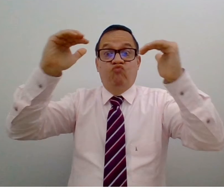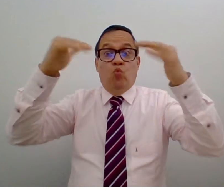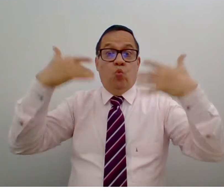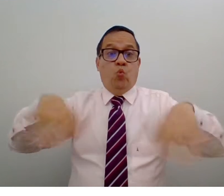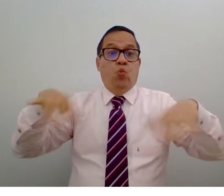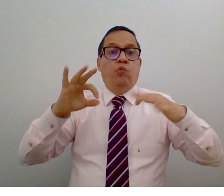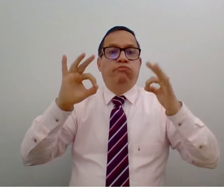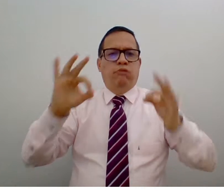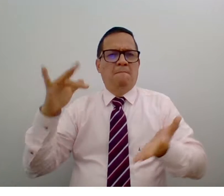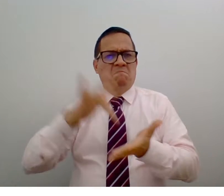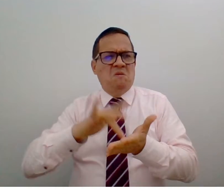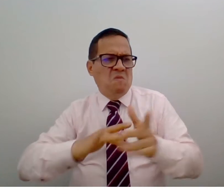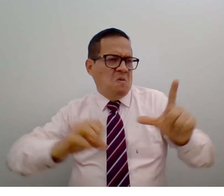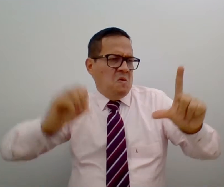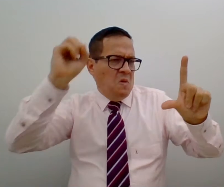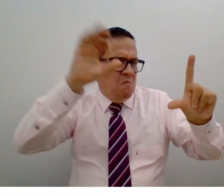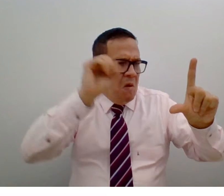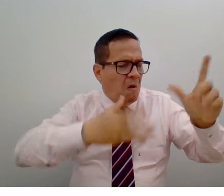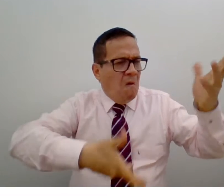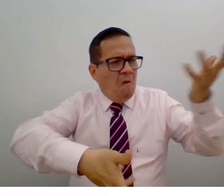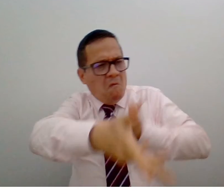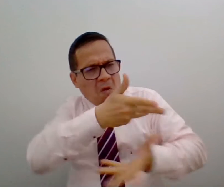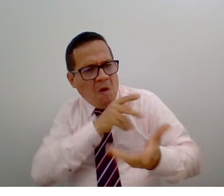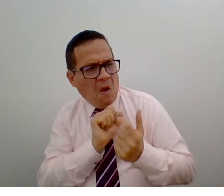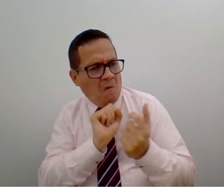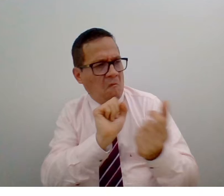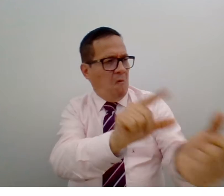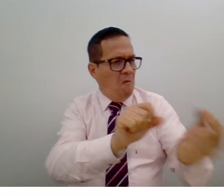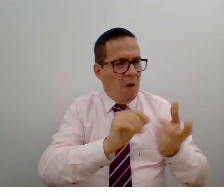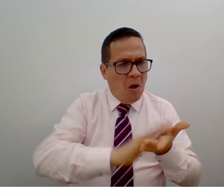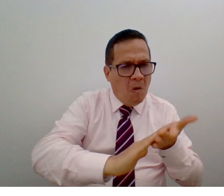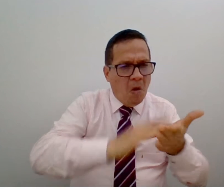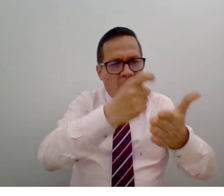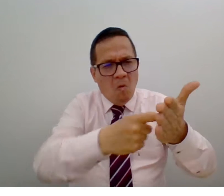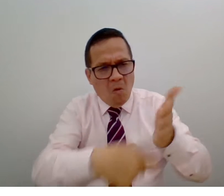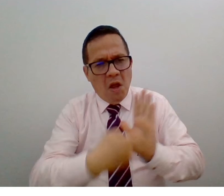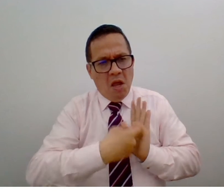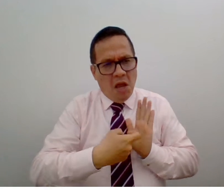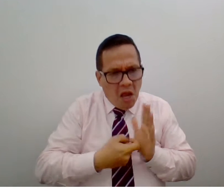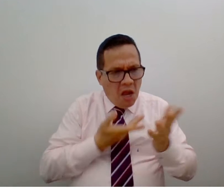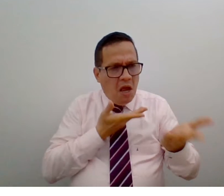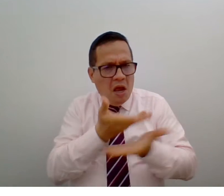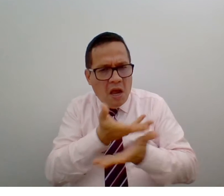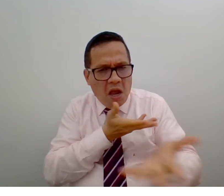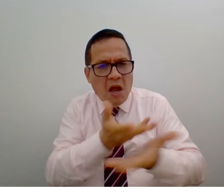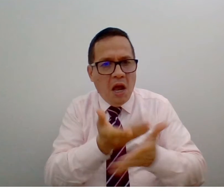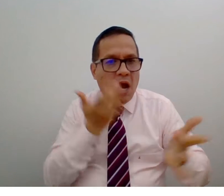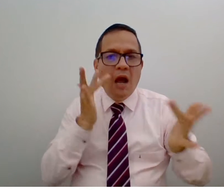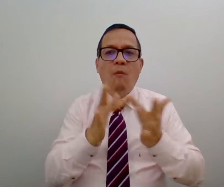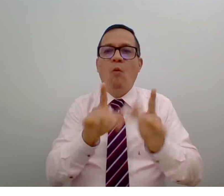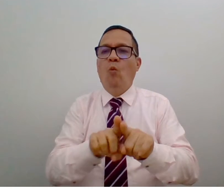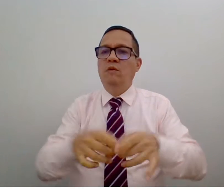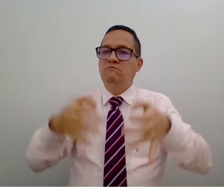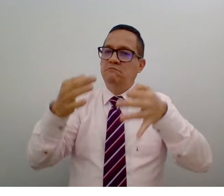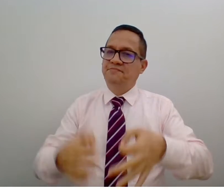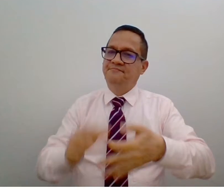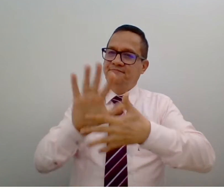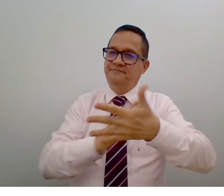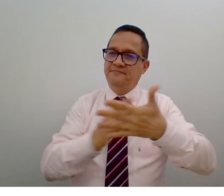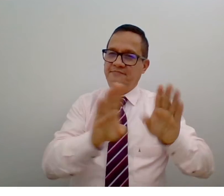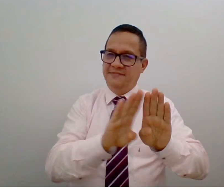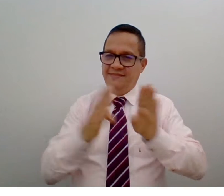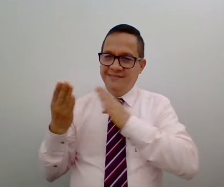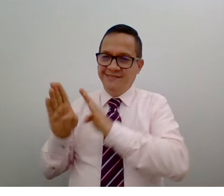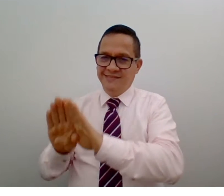in the forum according to the guide requirements within the date established in the agenda. If